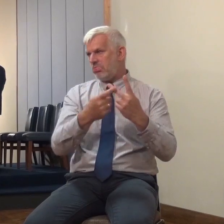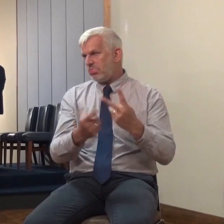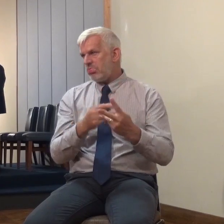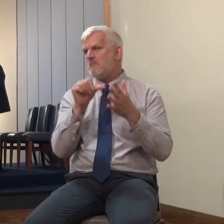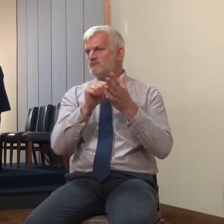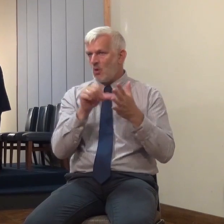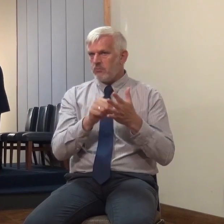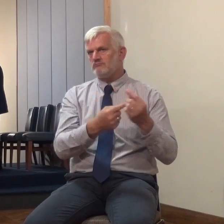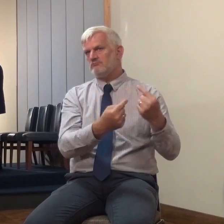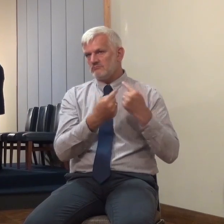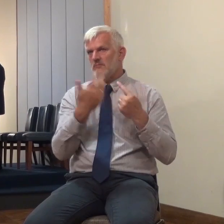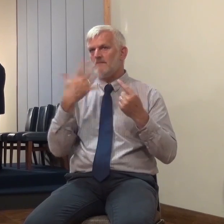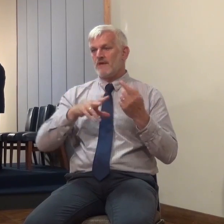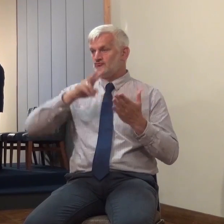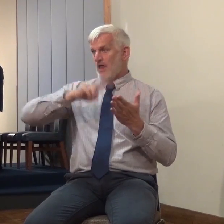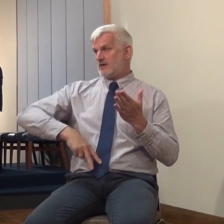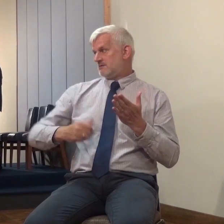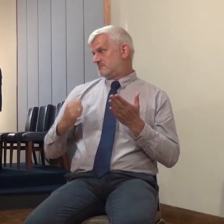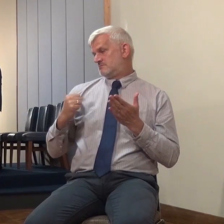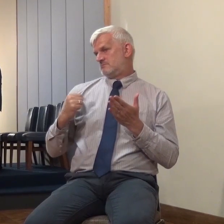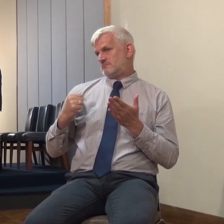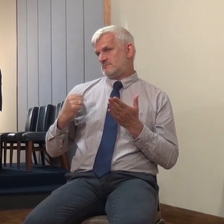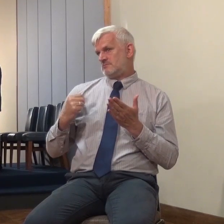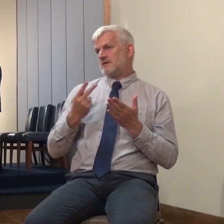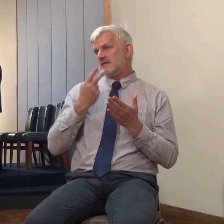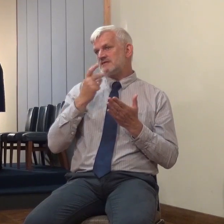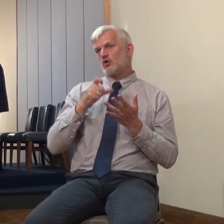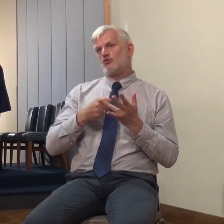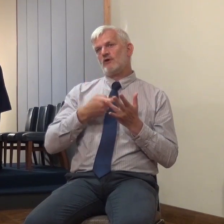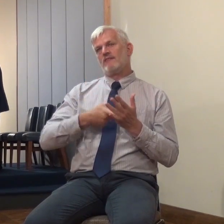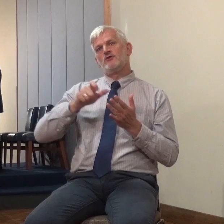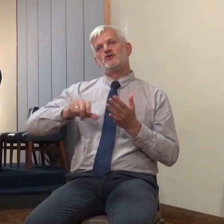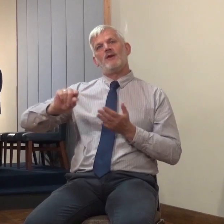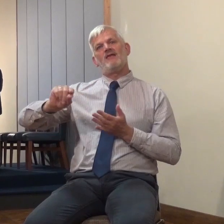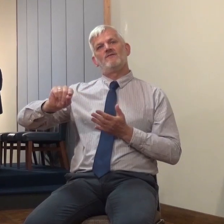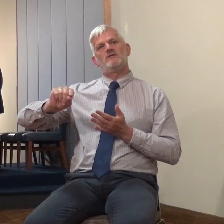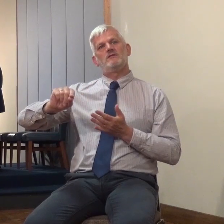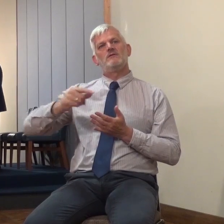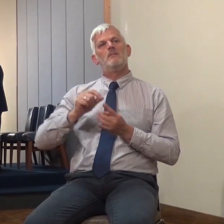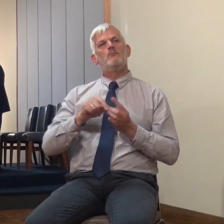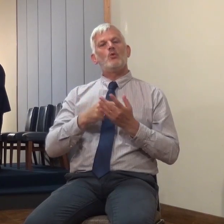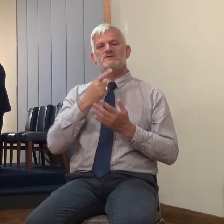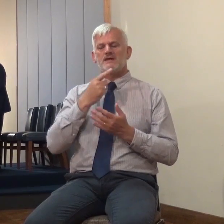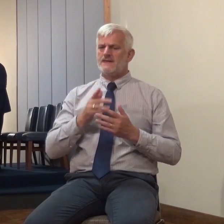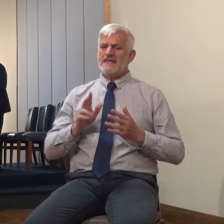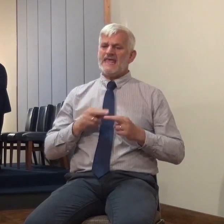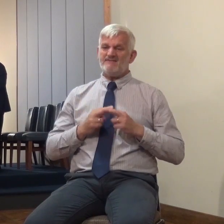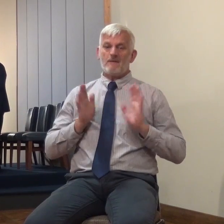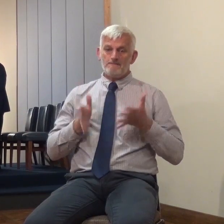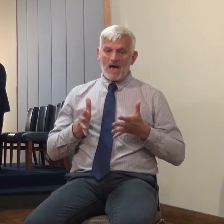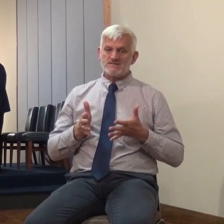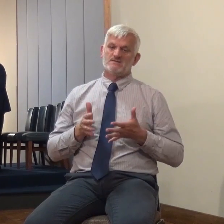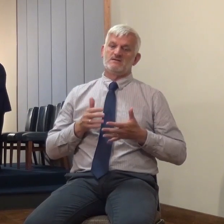we read earlier there in 2 Corinthians chapter 11. "If I must needs glory, I will glory of the things